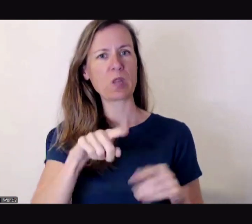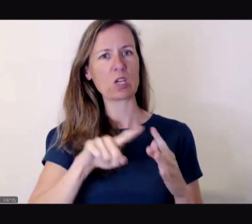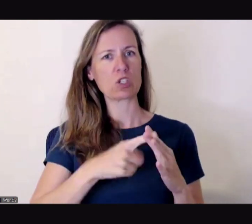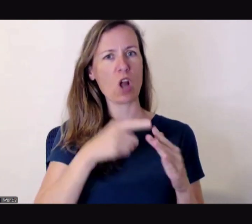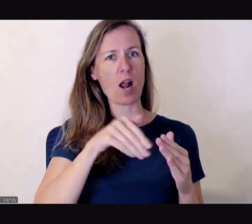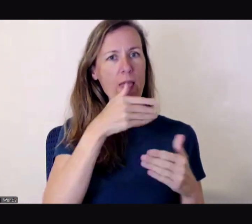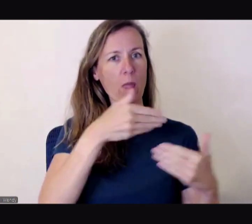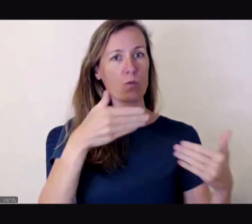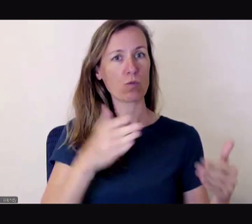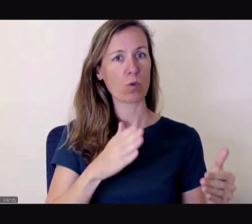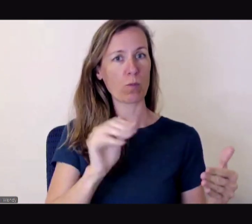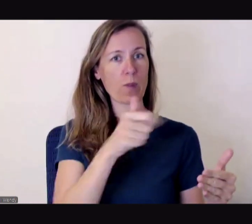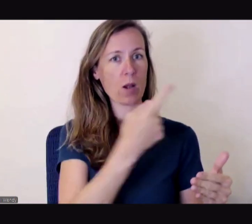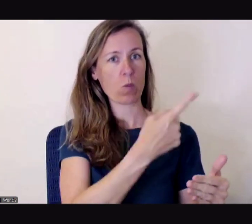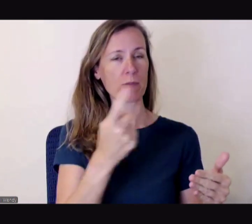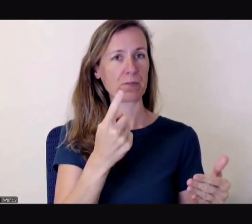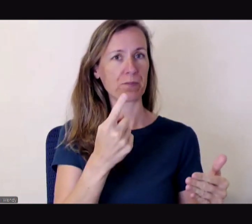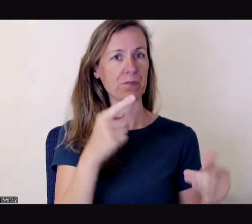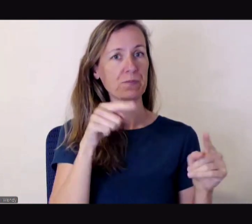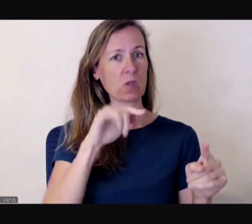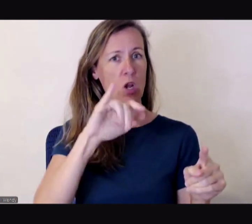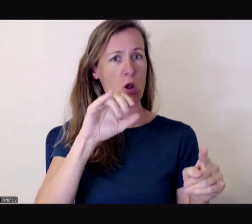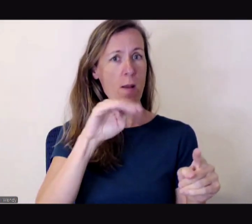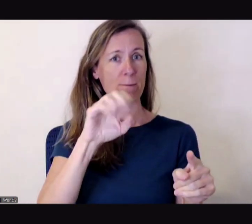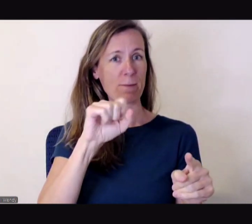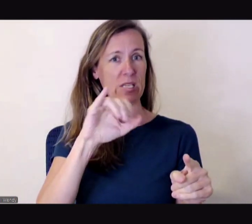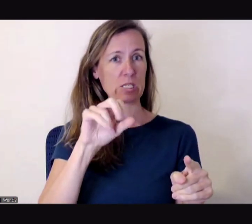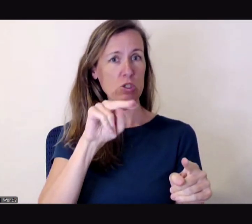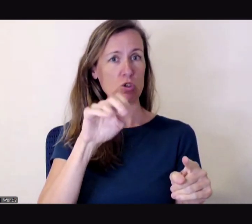And Ms. Jones, is that you starting us off?